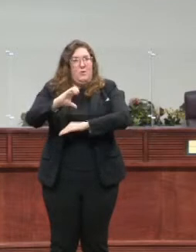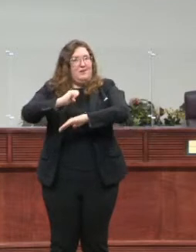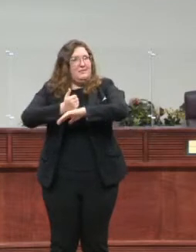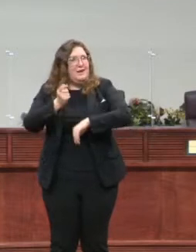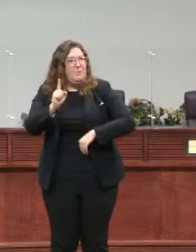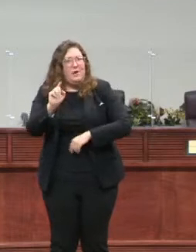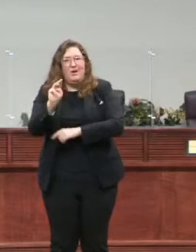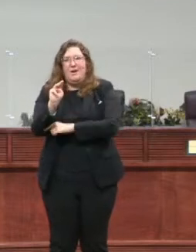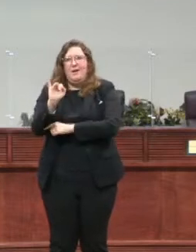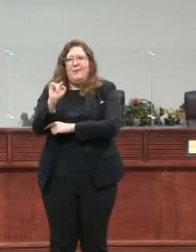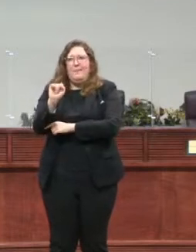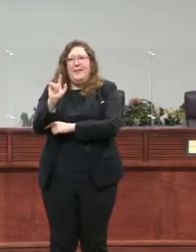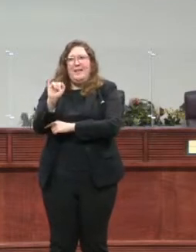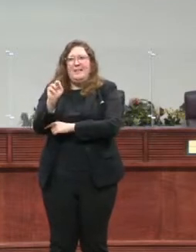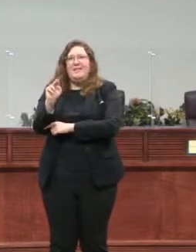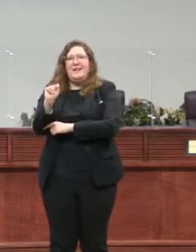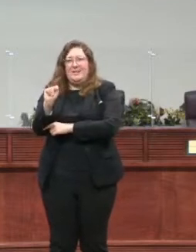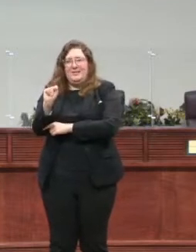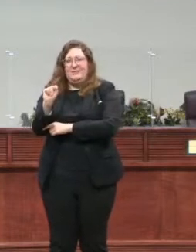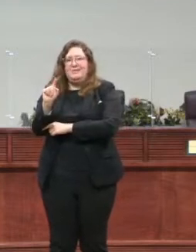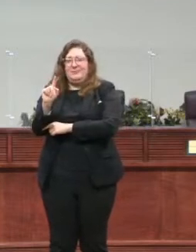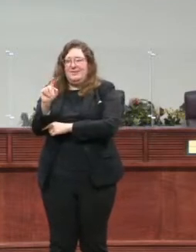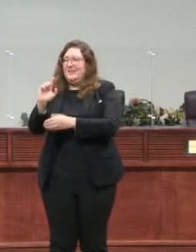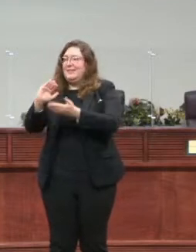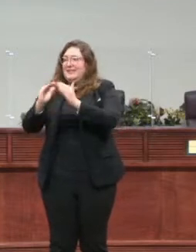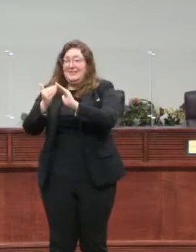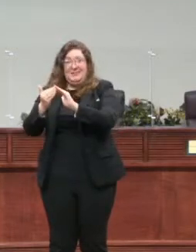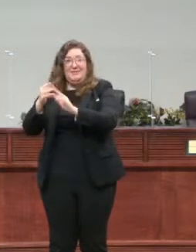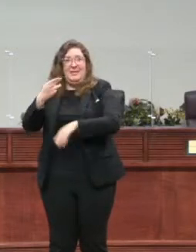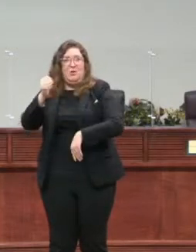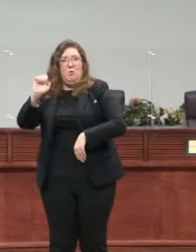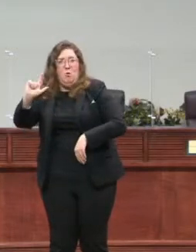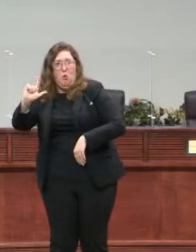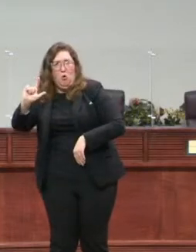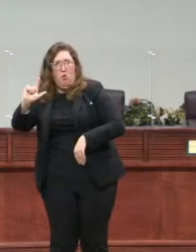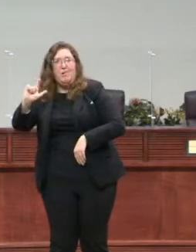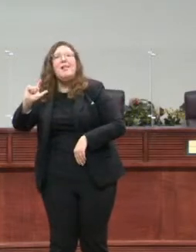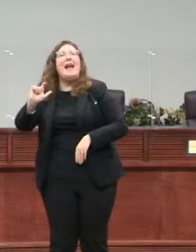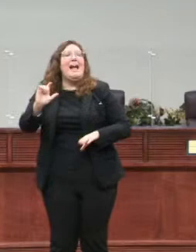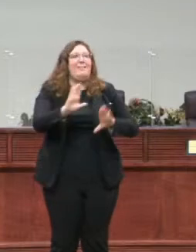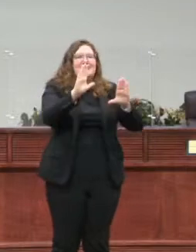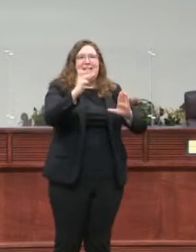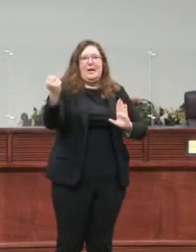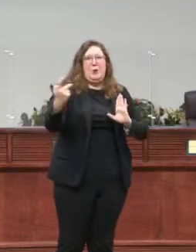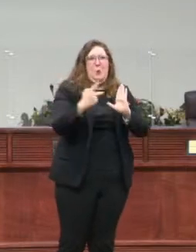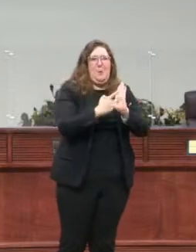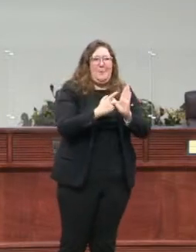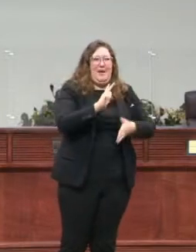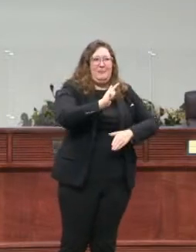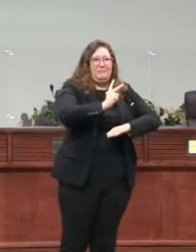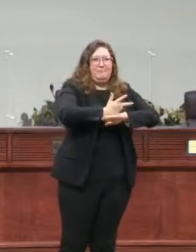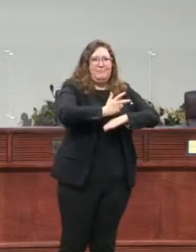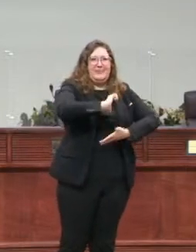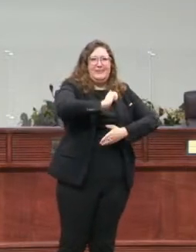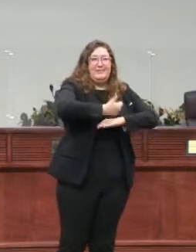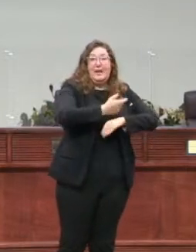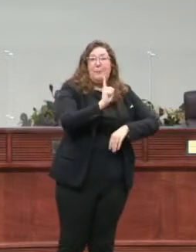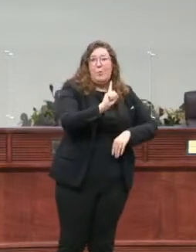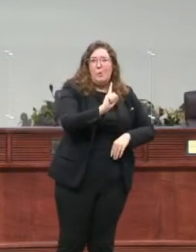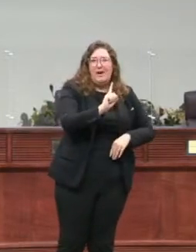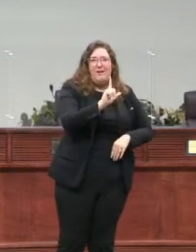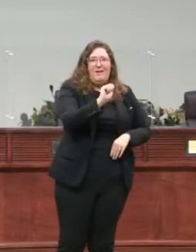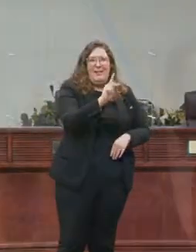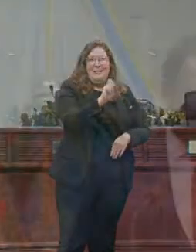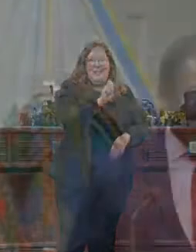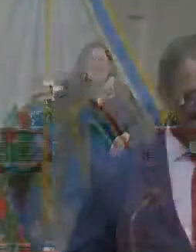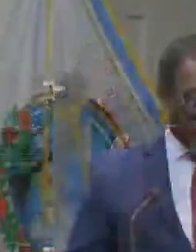Maitland City Hall. Then on Sunday, it will be back at Lake Eola at the Farmers Market. I want to